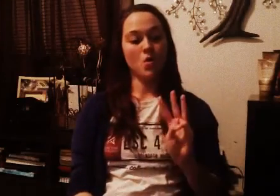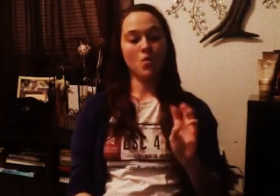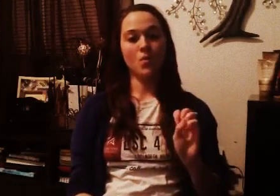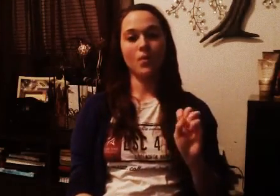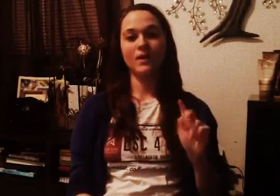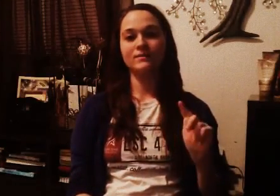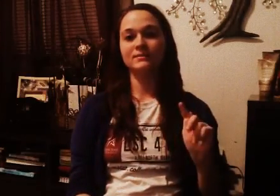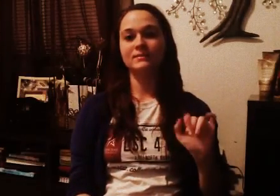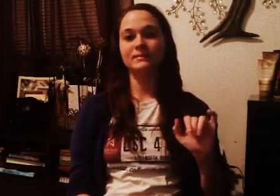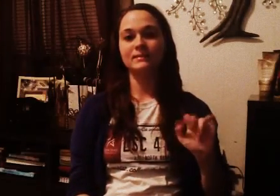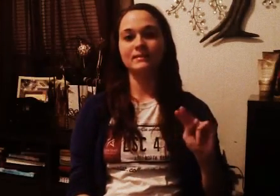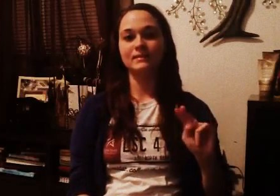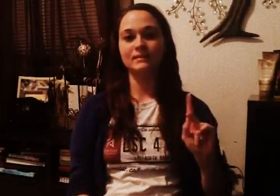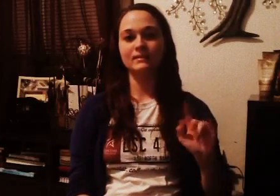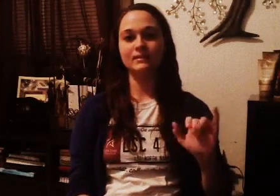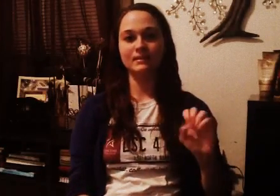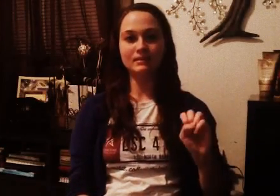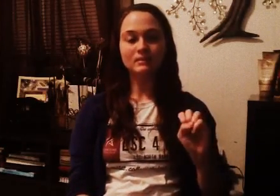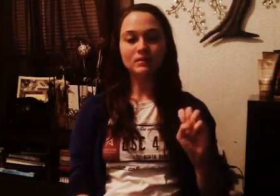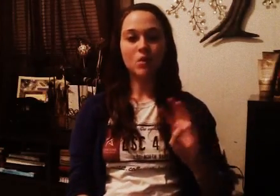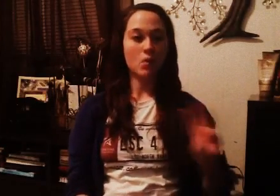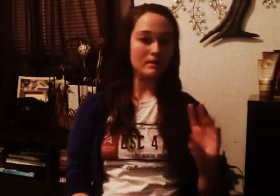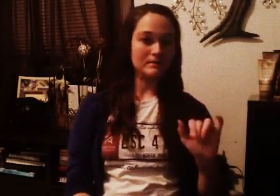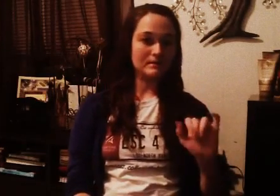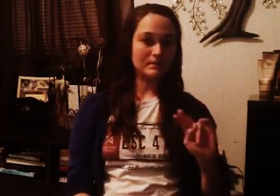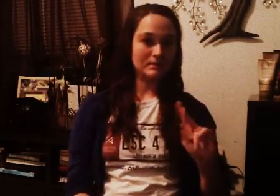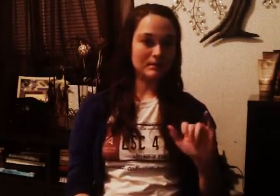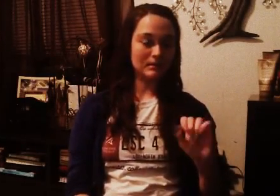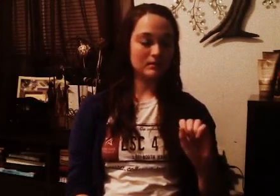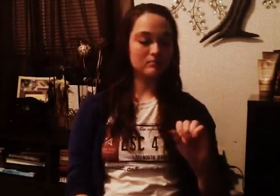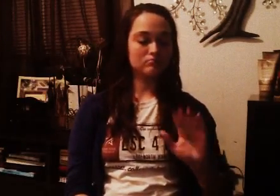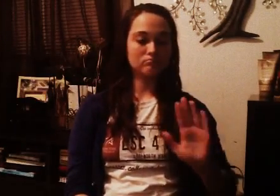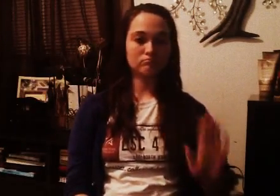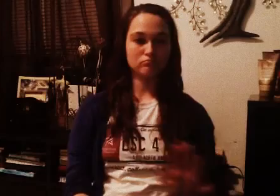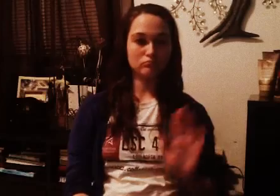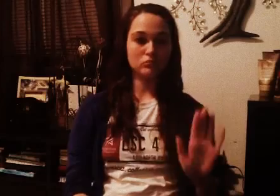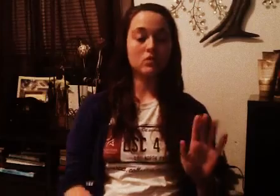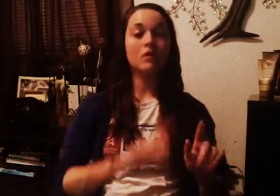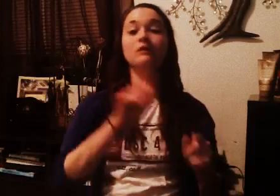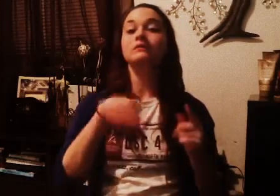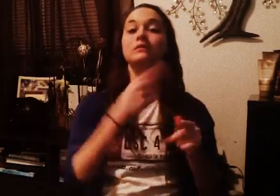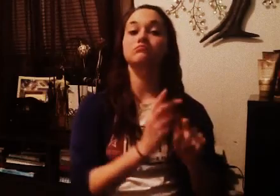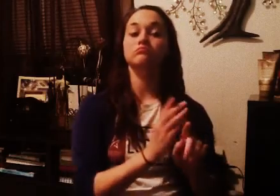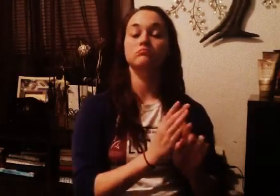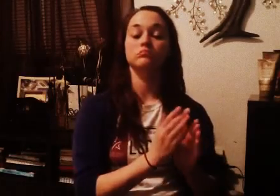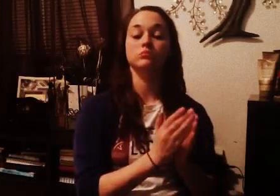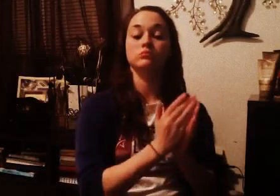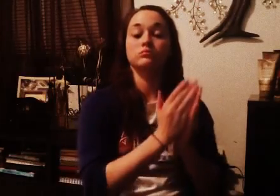trade ships then carried these goods and the remaining slaves to the American colonies, where they were sold for a